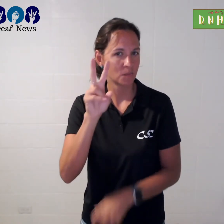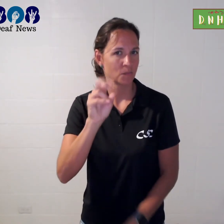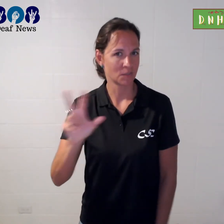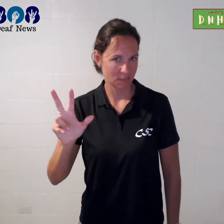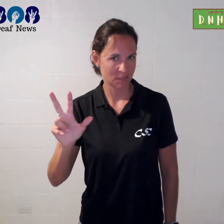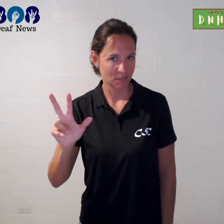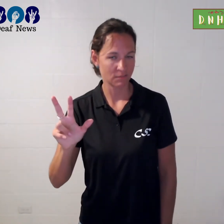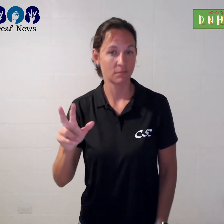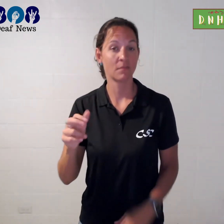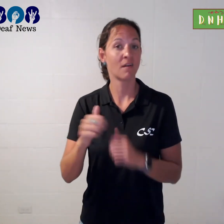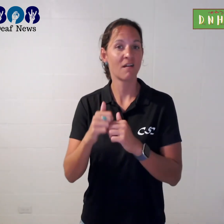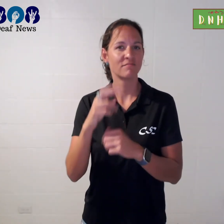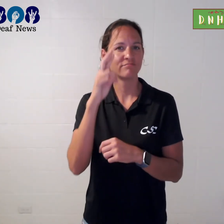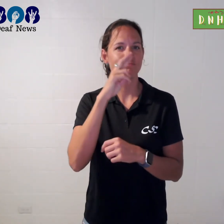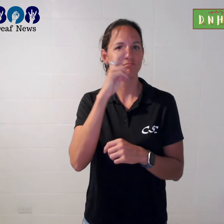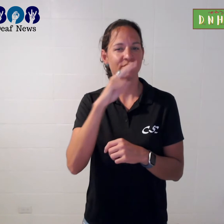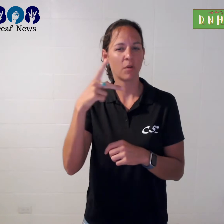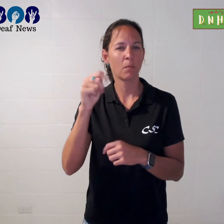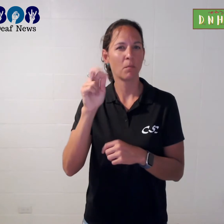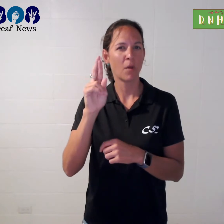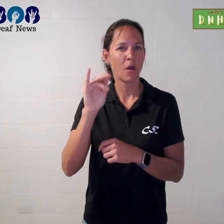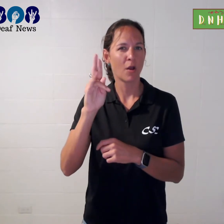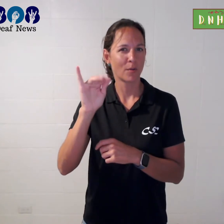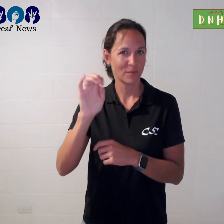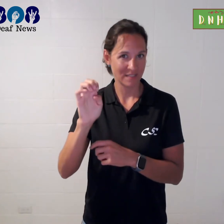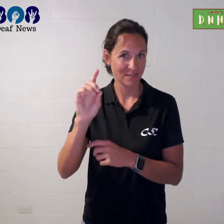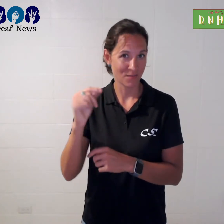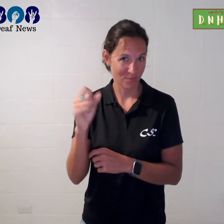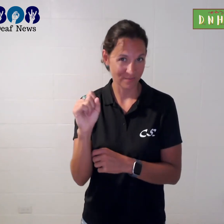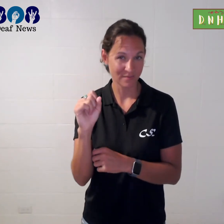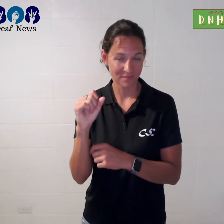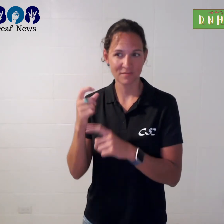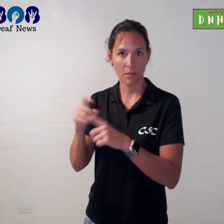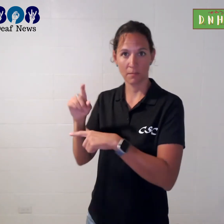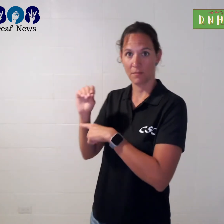The first confirmed case was in Texas in 2003.